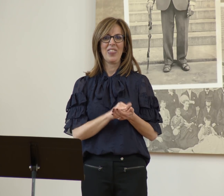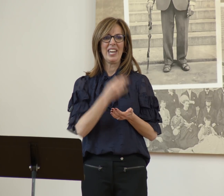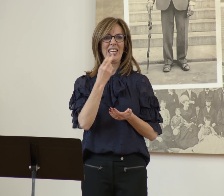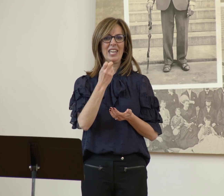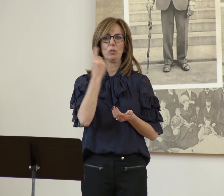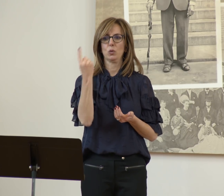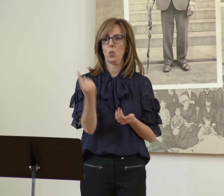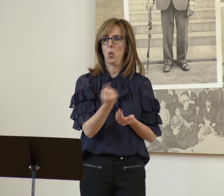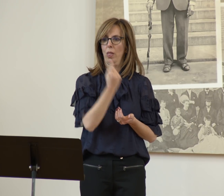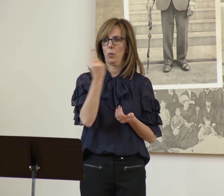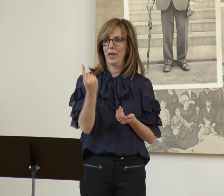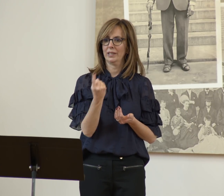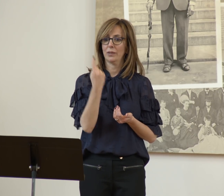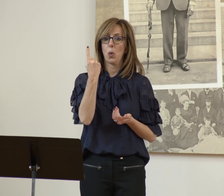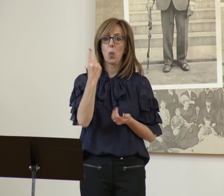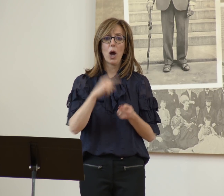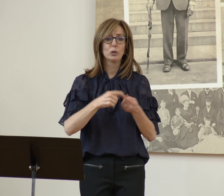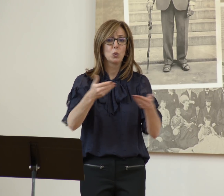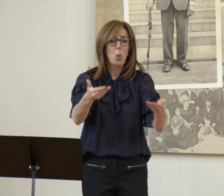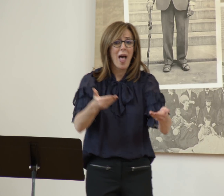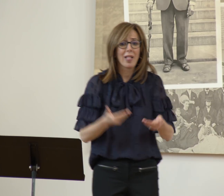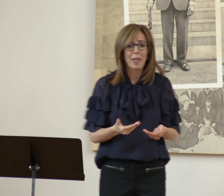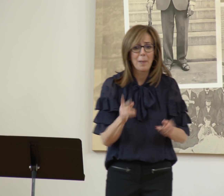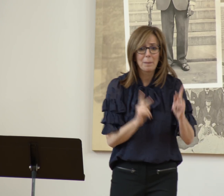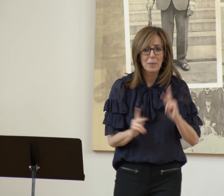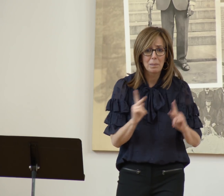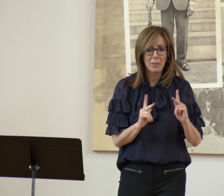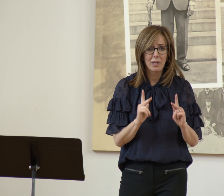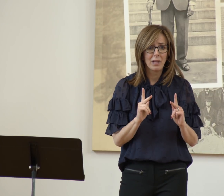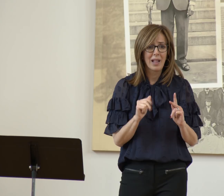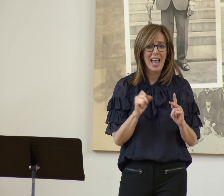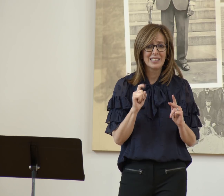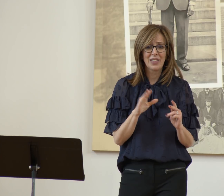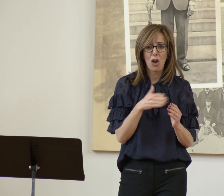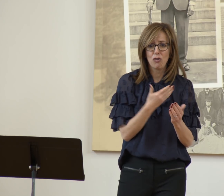a dear friend of his that he was always the one to welcome people